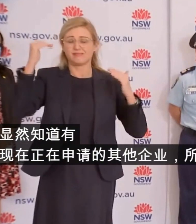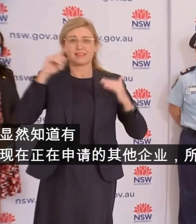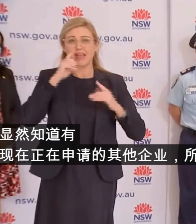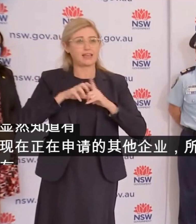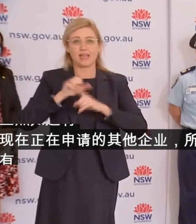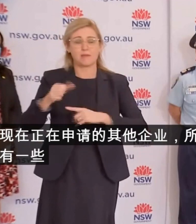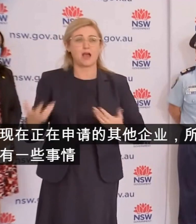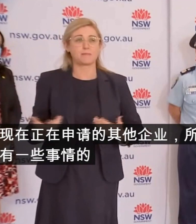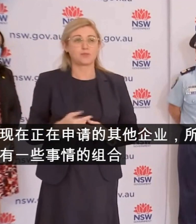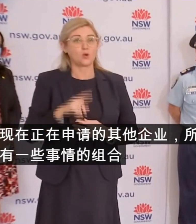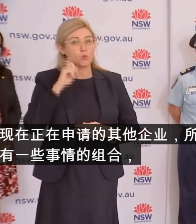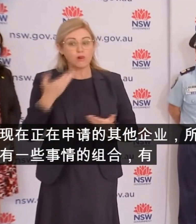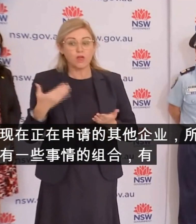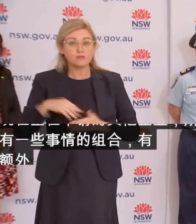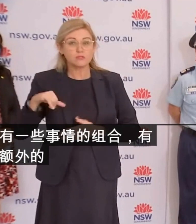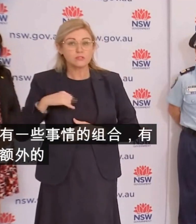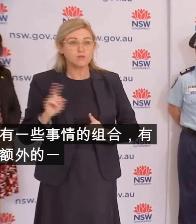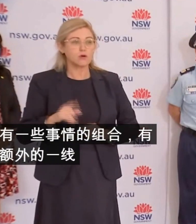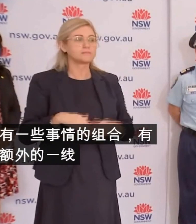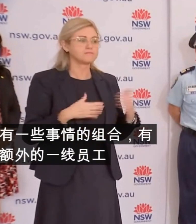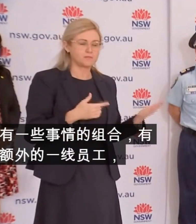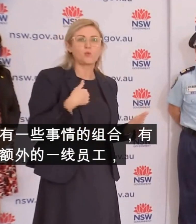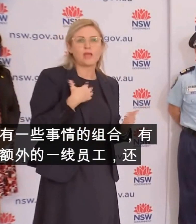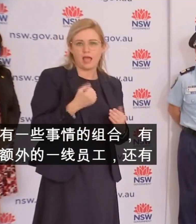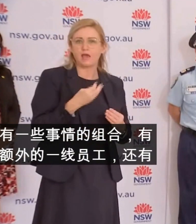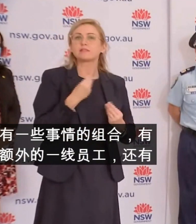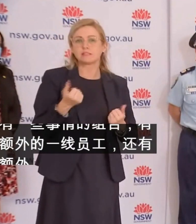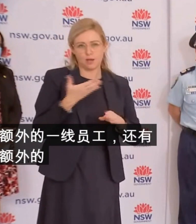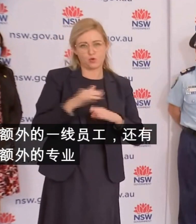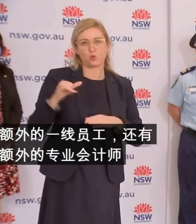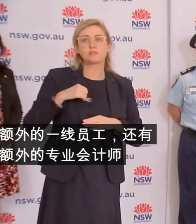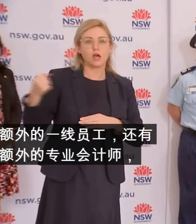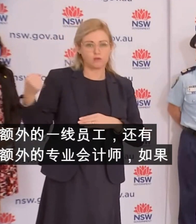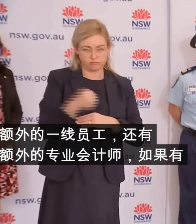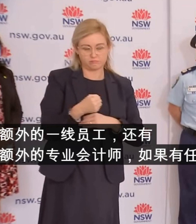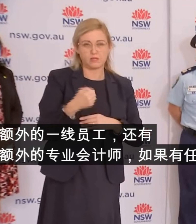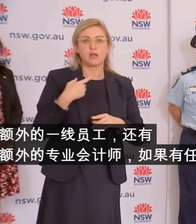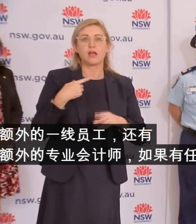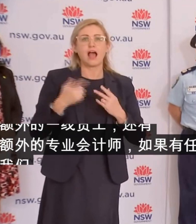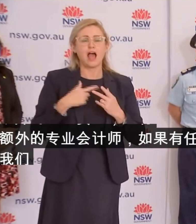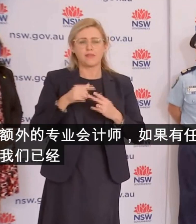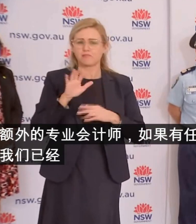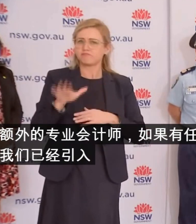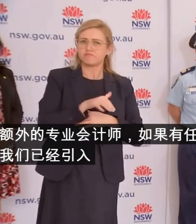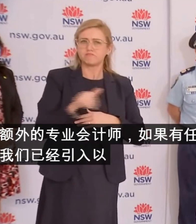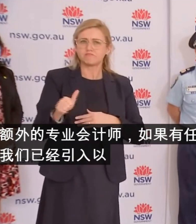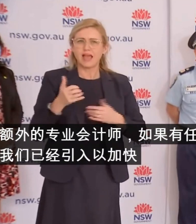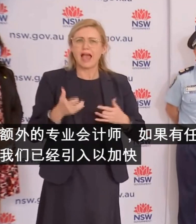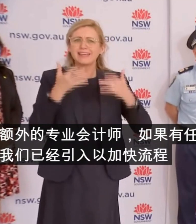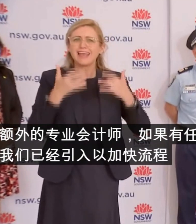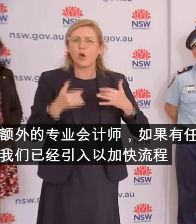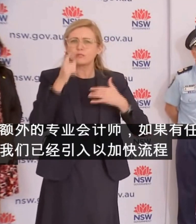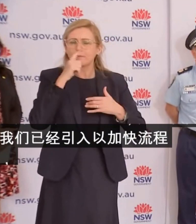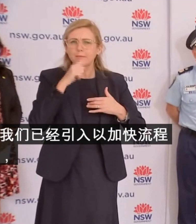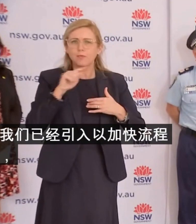applying. So there's a combination of things. There's additional frontline staff. There's additional expert accountants, which we've brought in to hurry